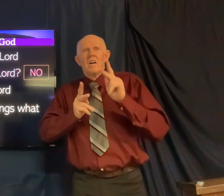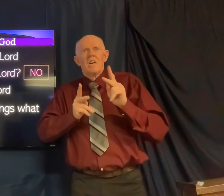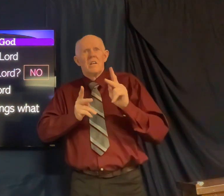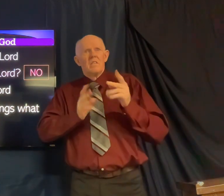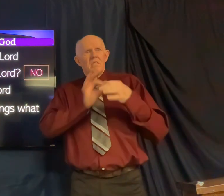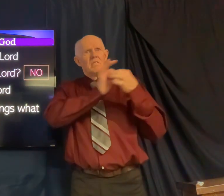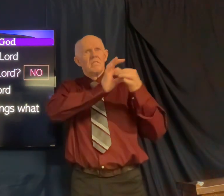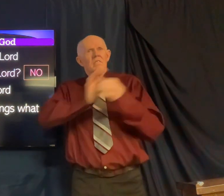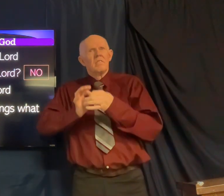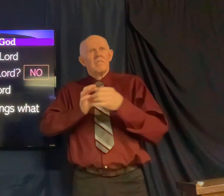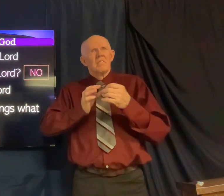and sharing with people.